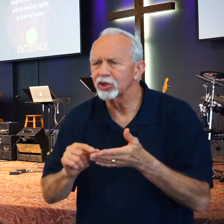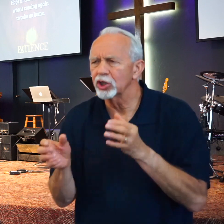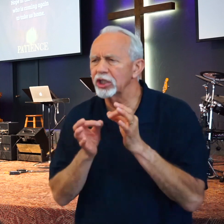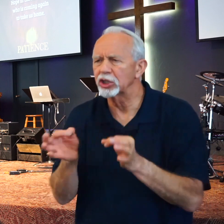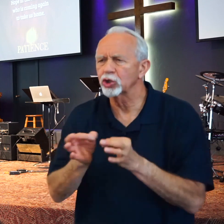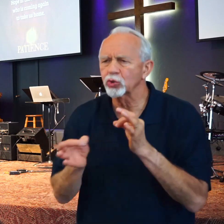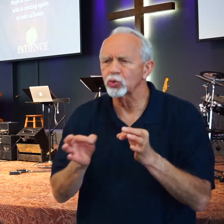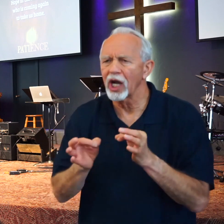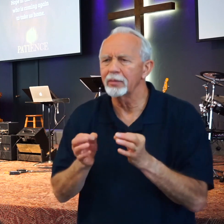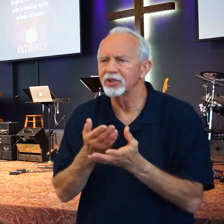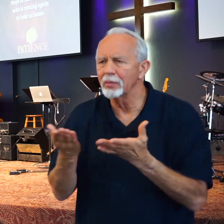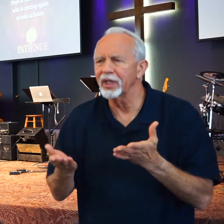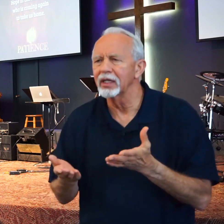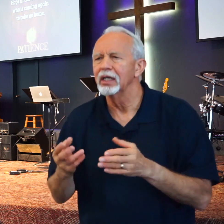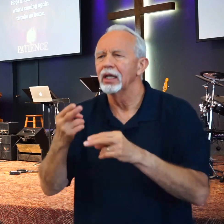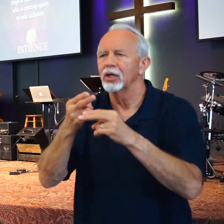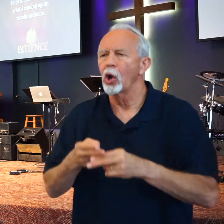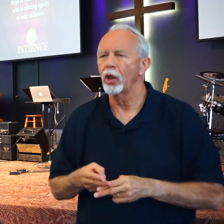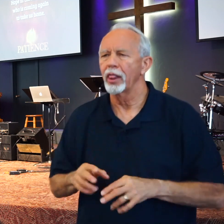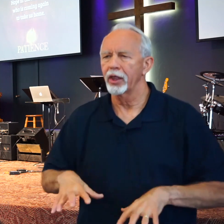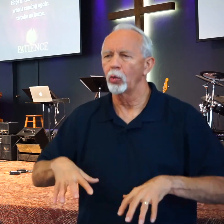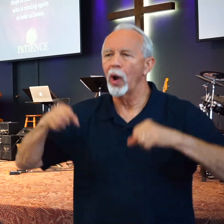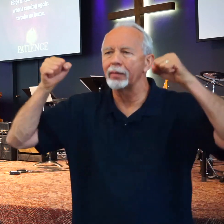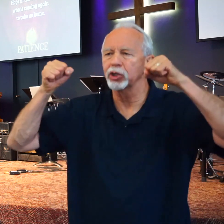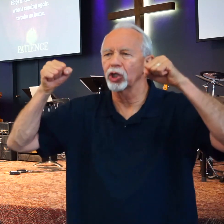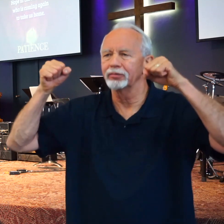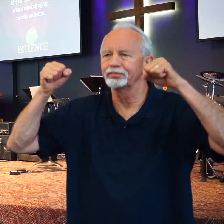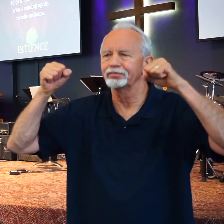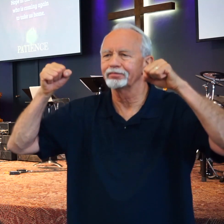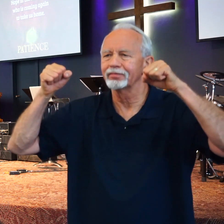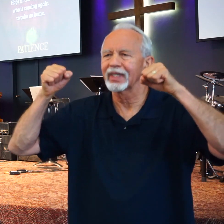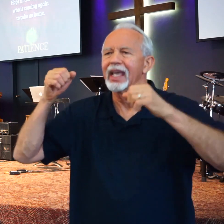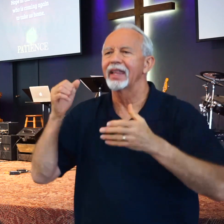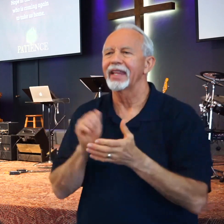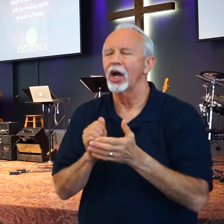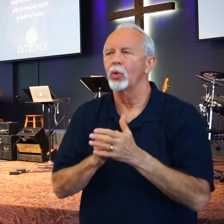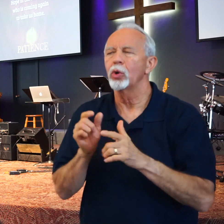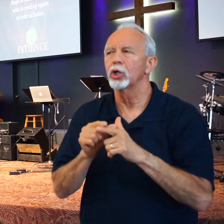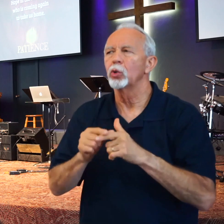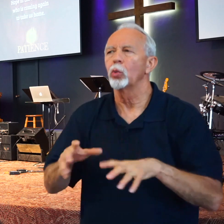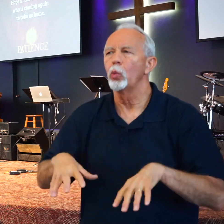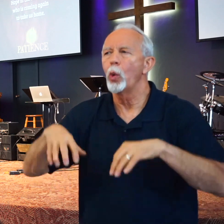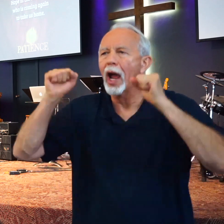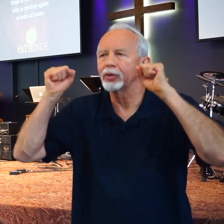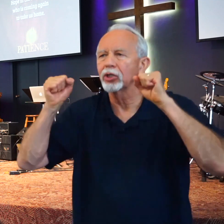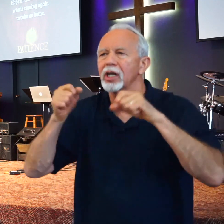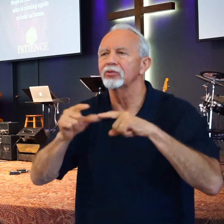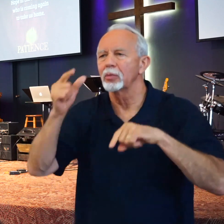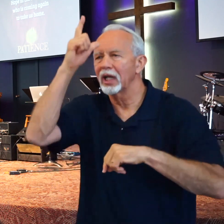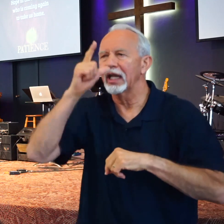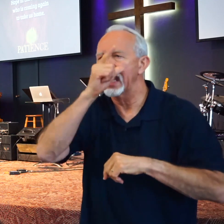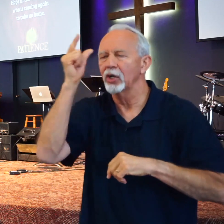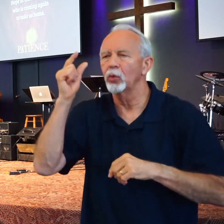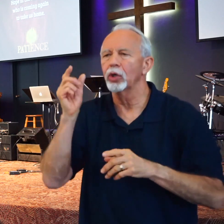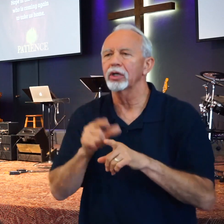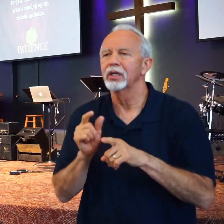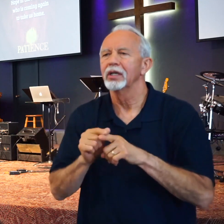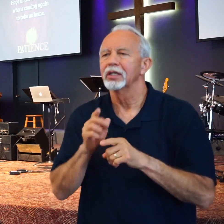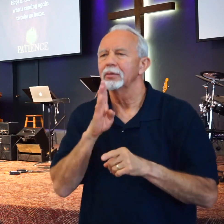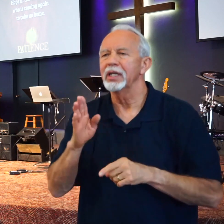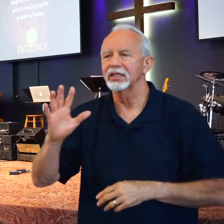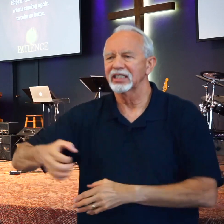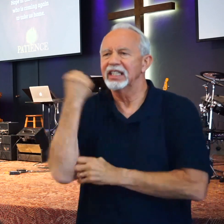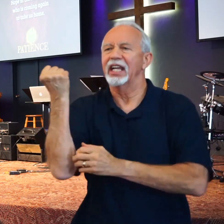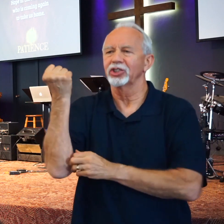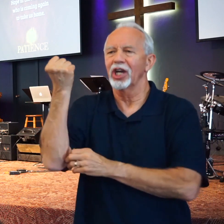an event called the rapture. And that word rapture comes from the Latin word, which means to be snatched